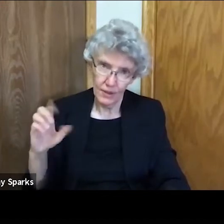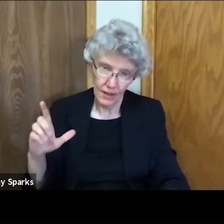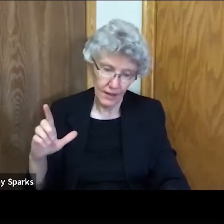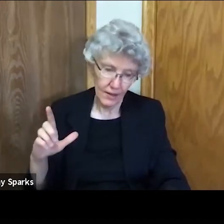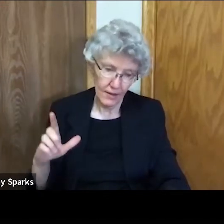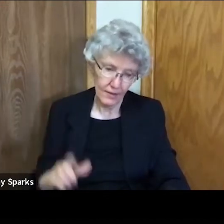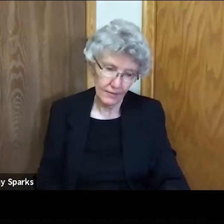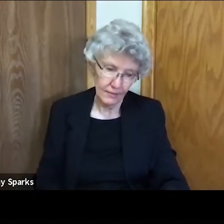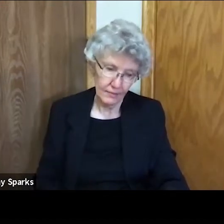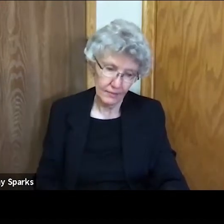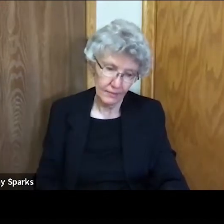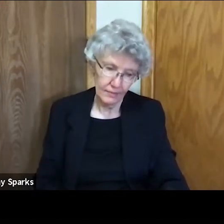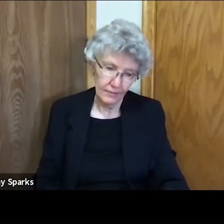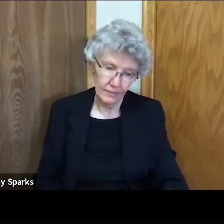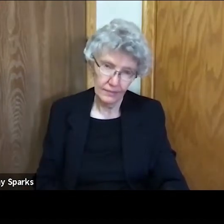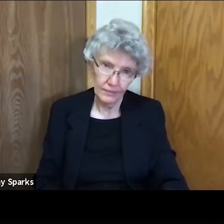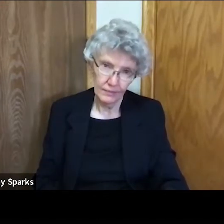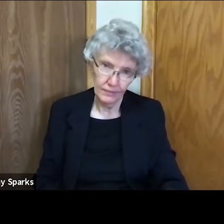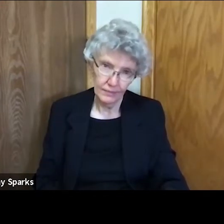Michael Buell.